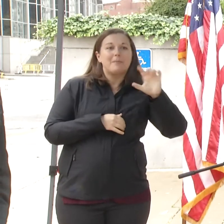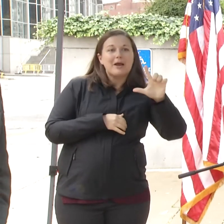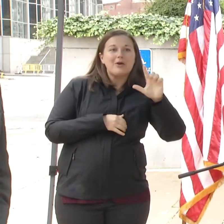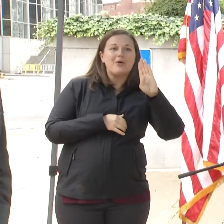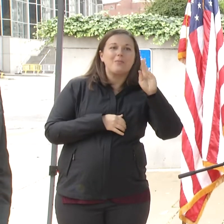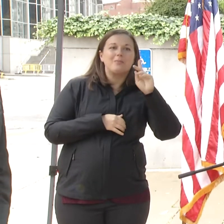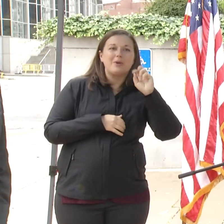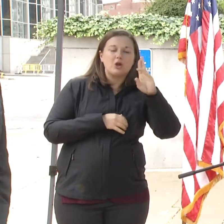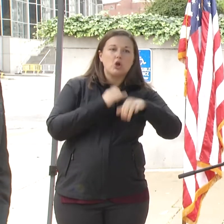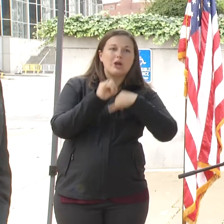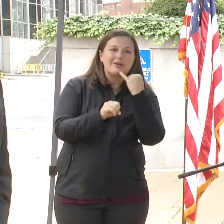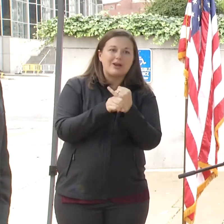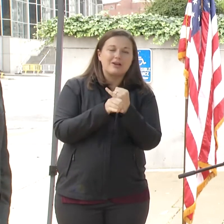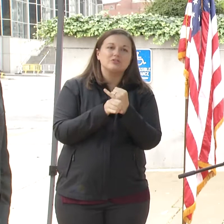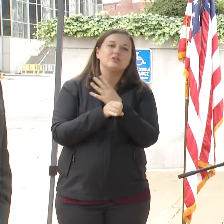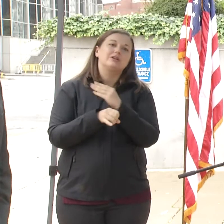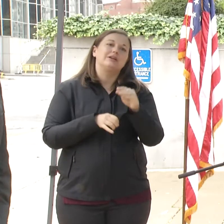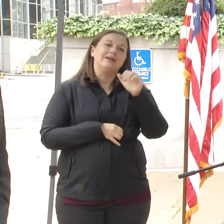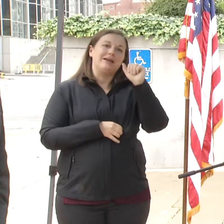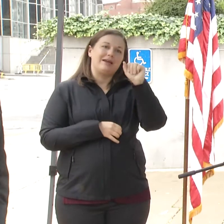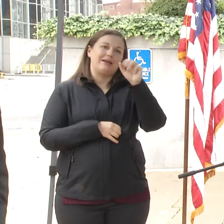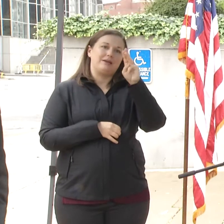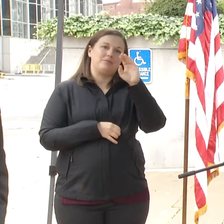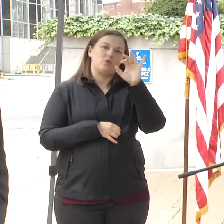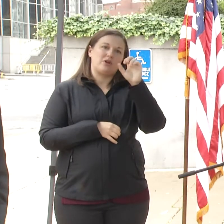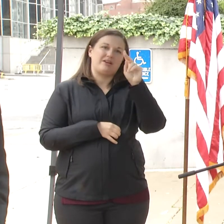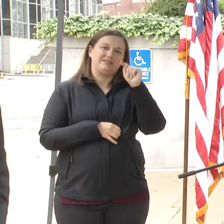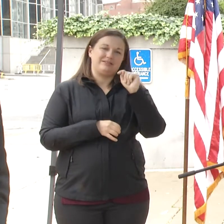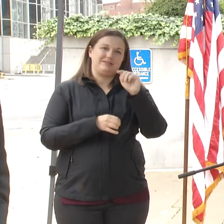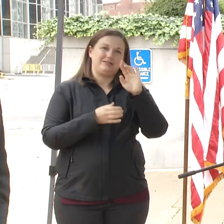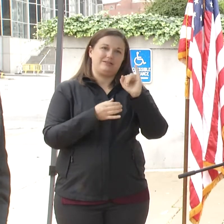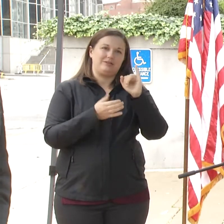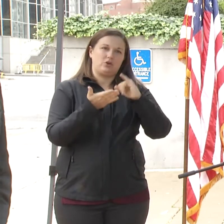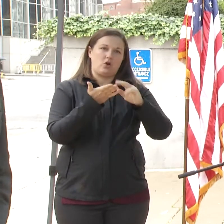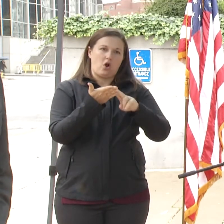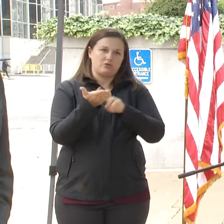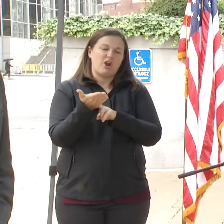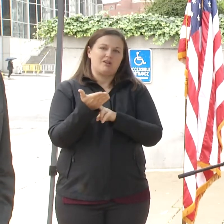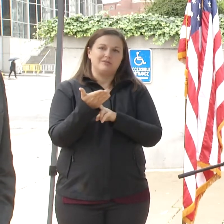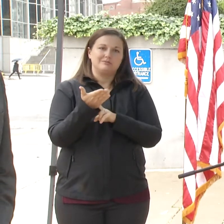Baker International, and A. Moranti Contracting for all of their hard work during this.